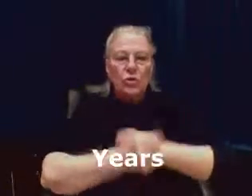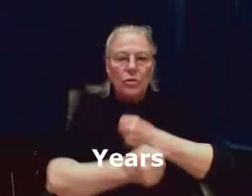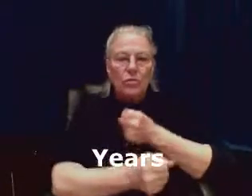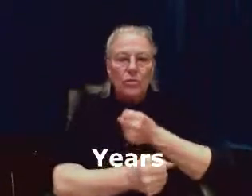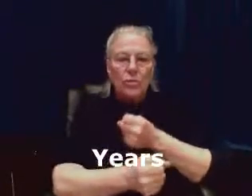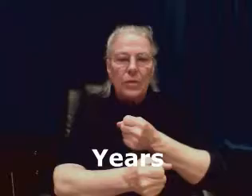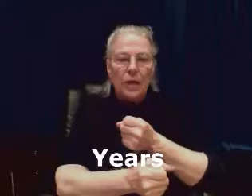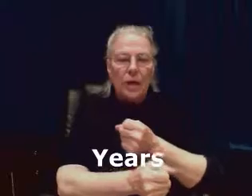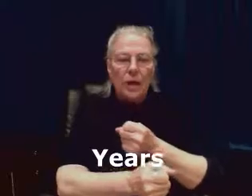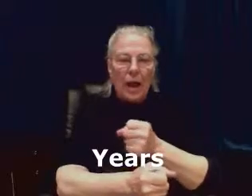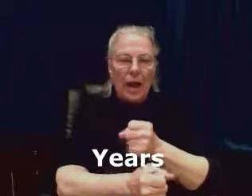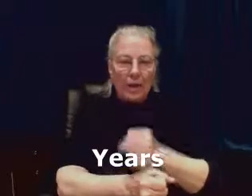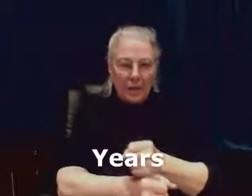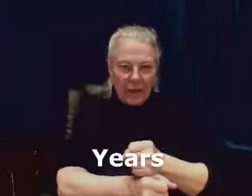circle and land.